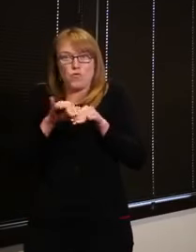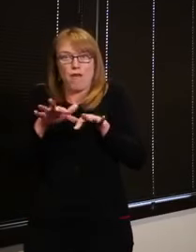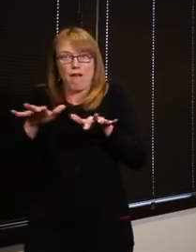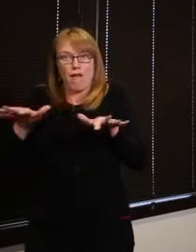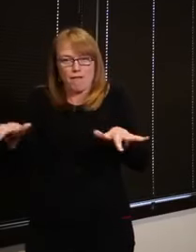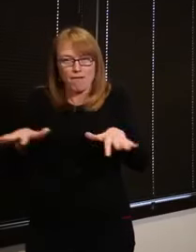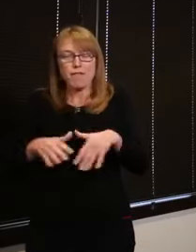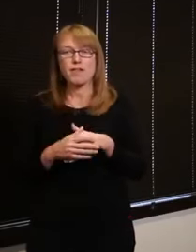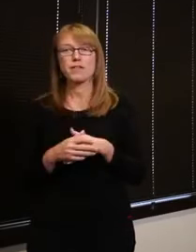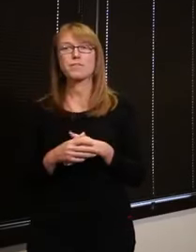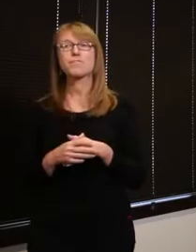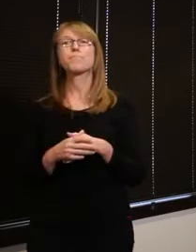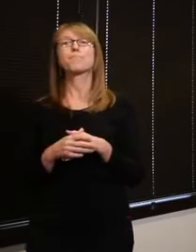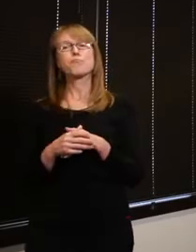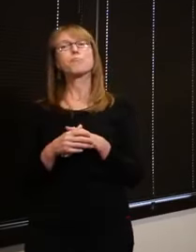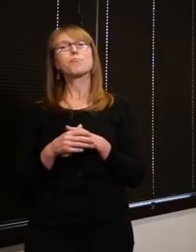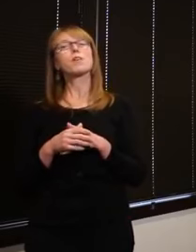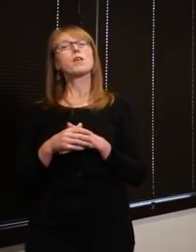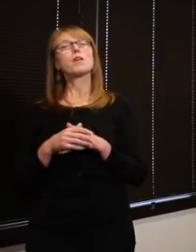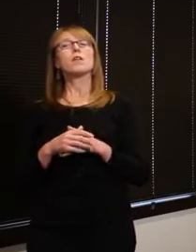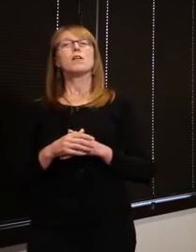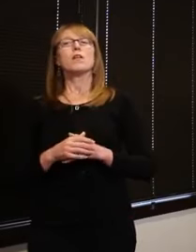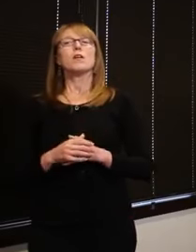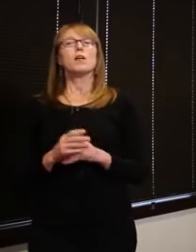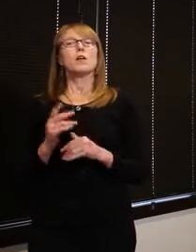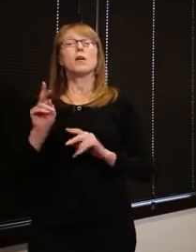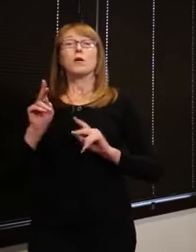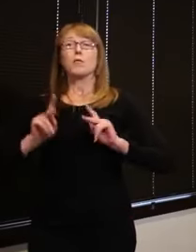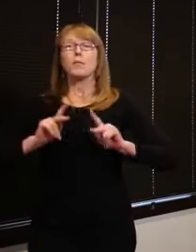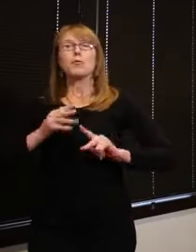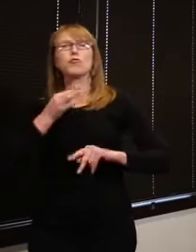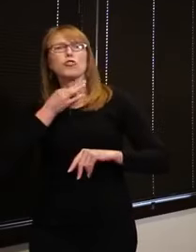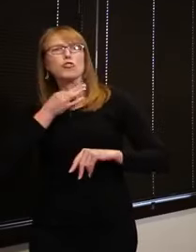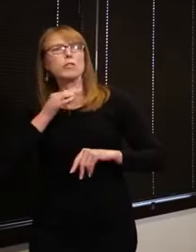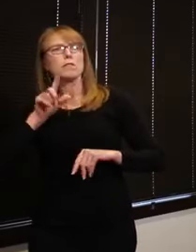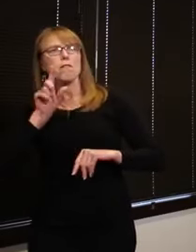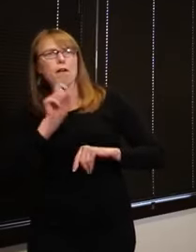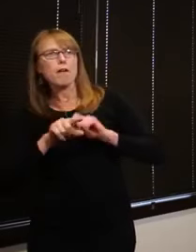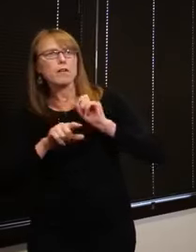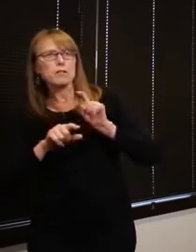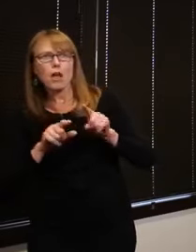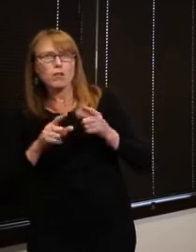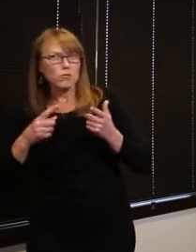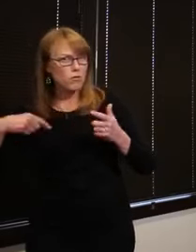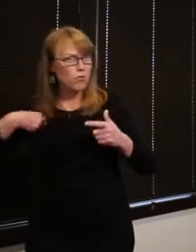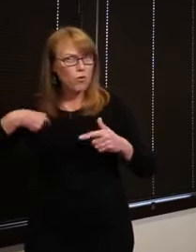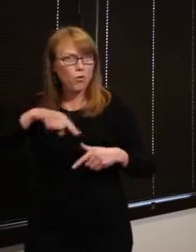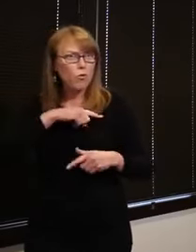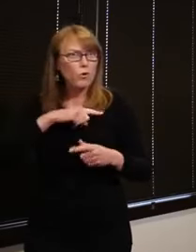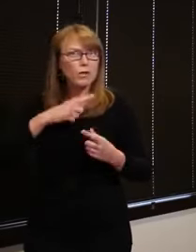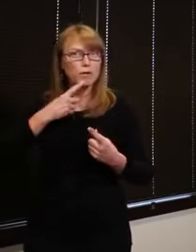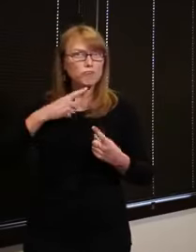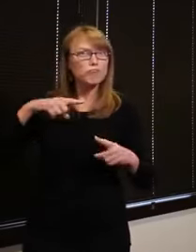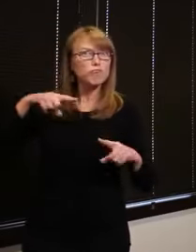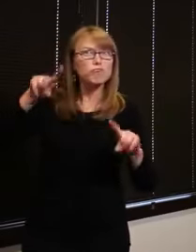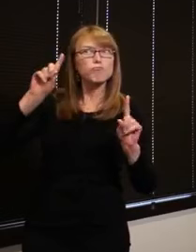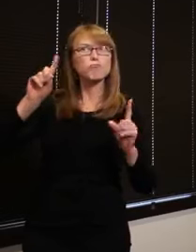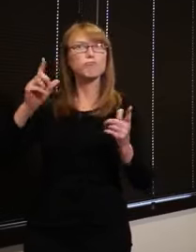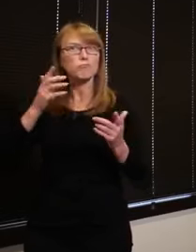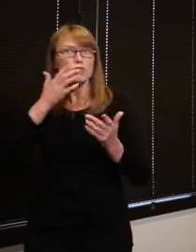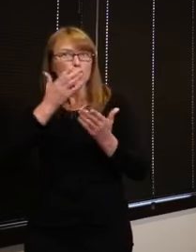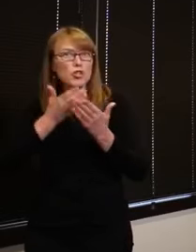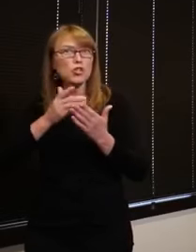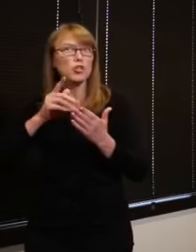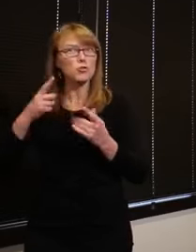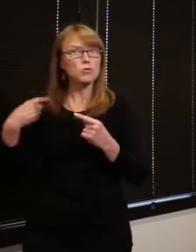against COVID-19. And people understandably have questions about whether social distancing is working, how long will